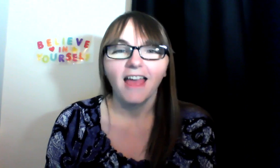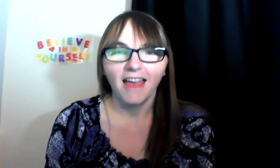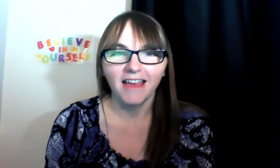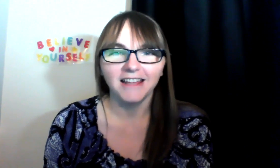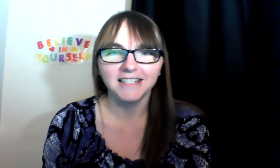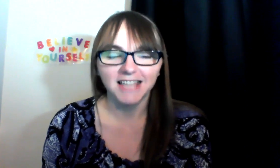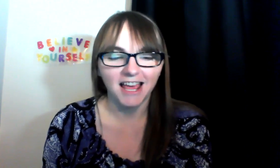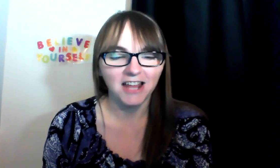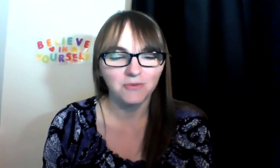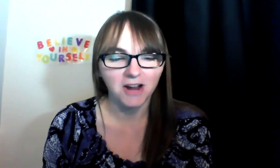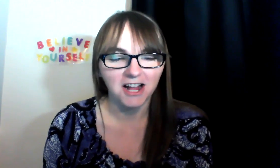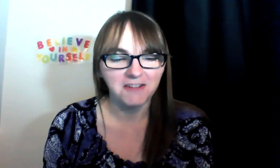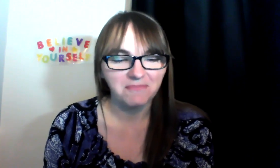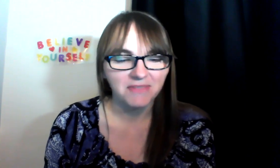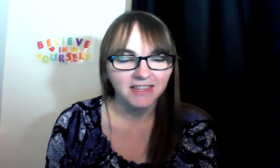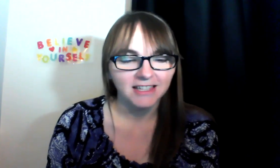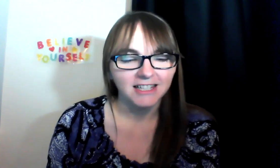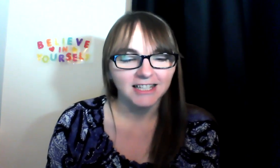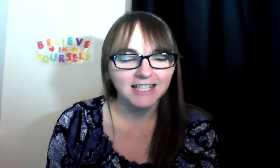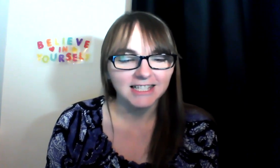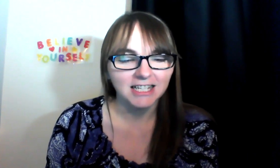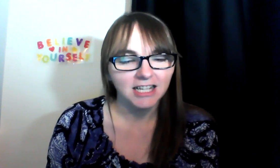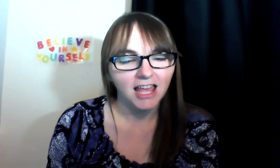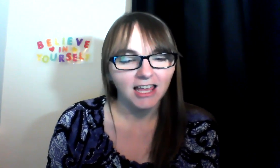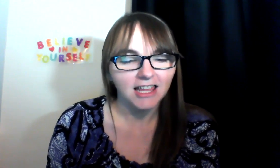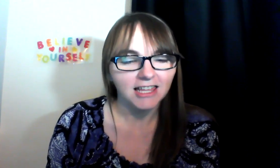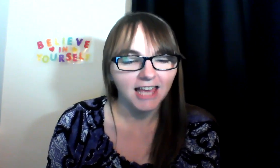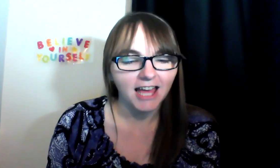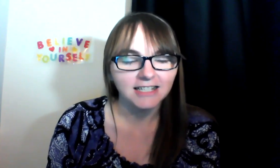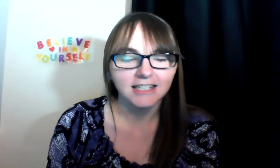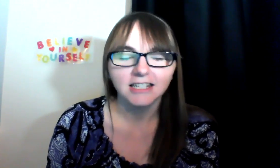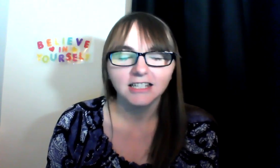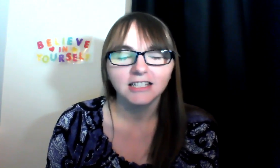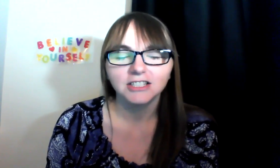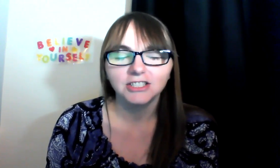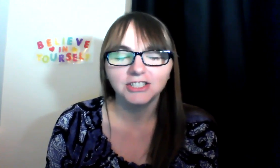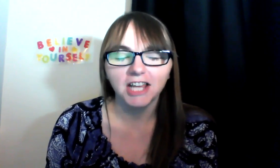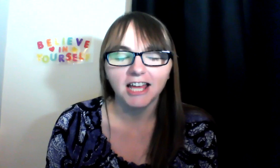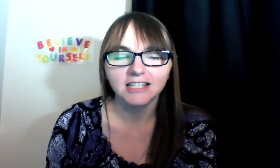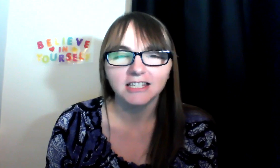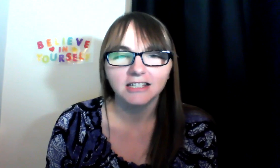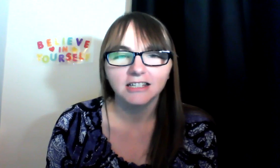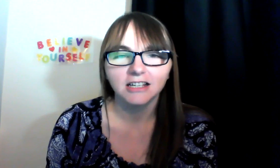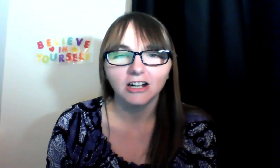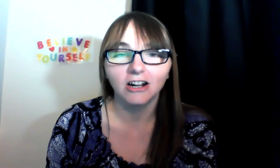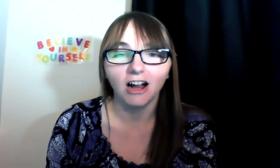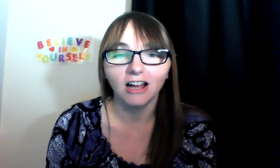Hen, ten rhyme. Listen. Get, jet, got.